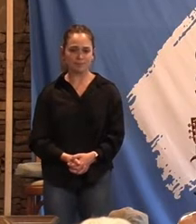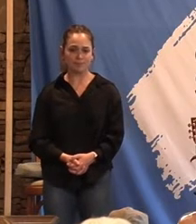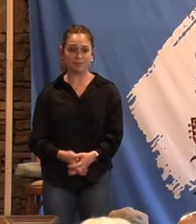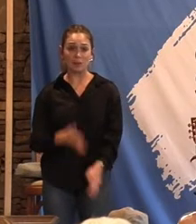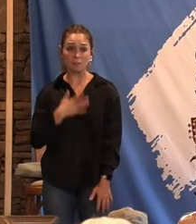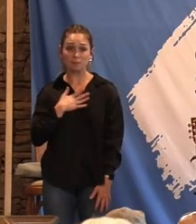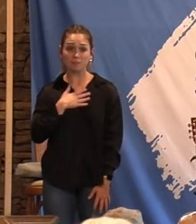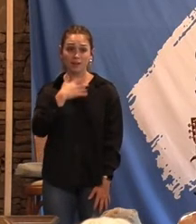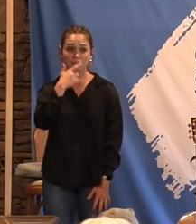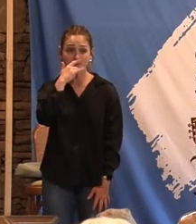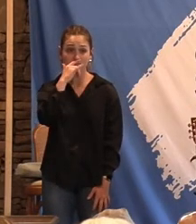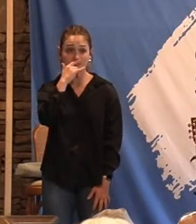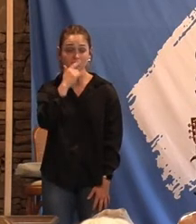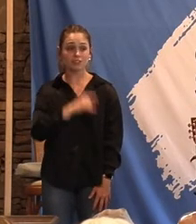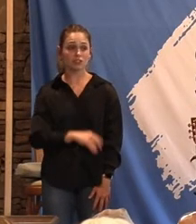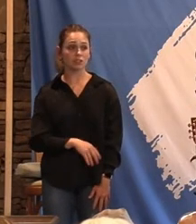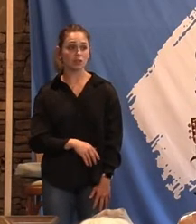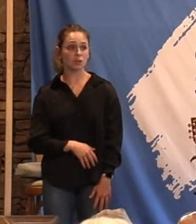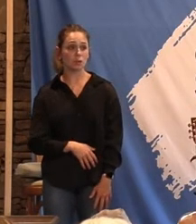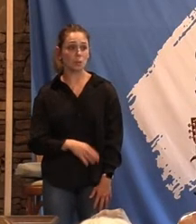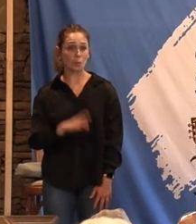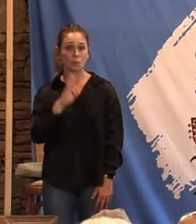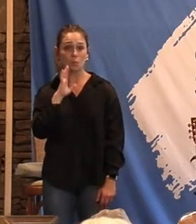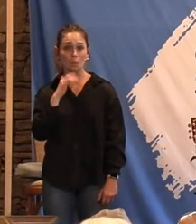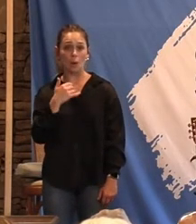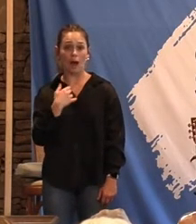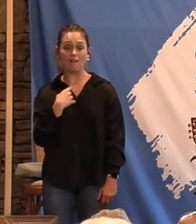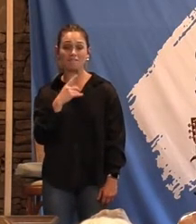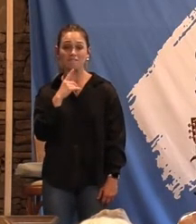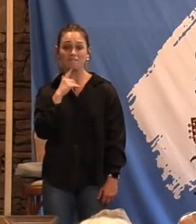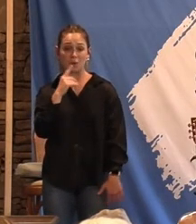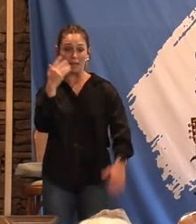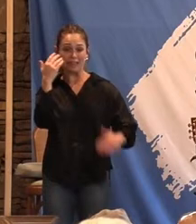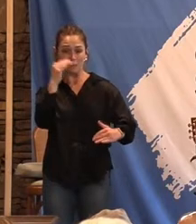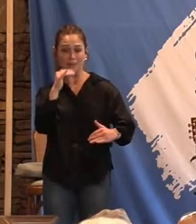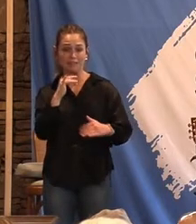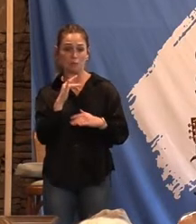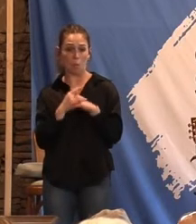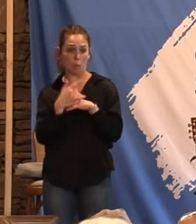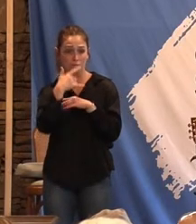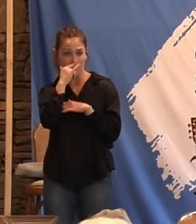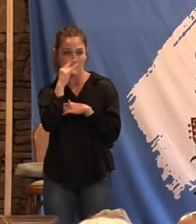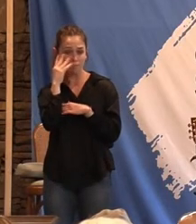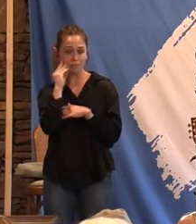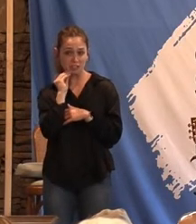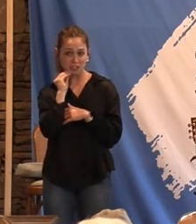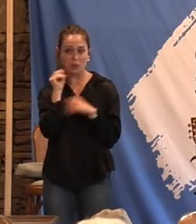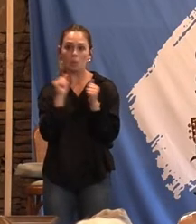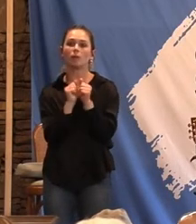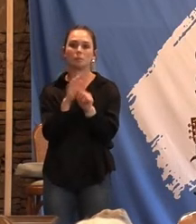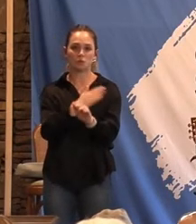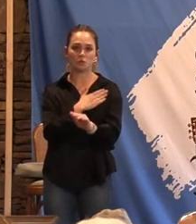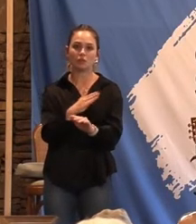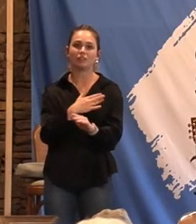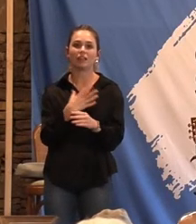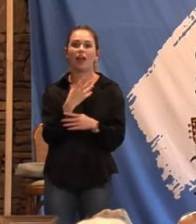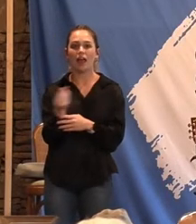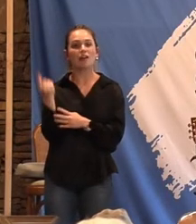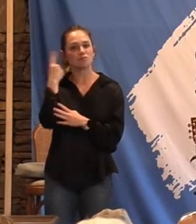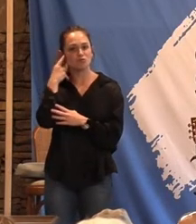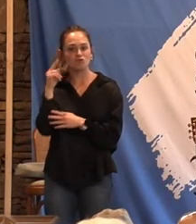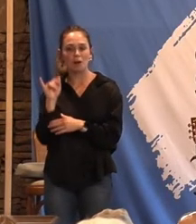My children were going to have a very limited early childhood experience with music and